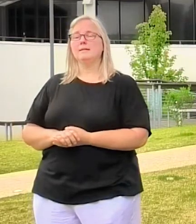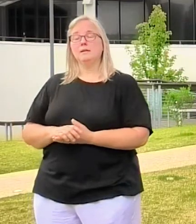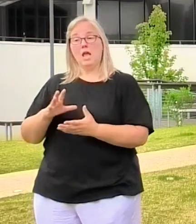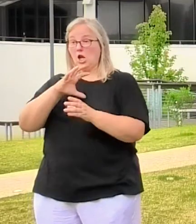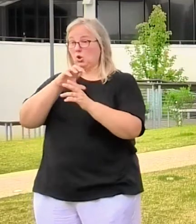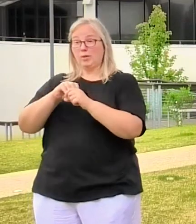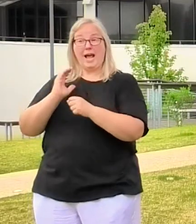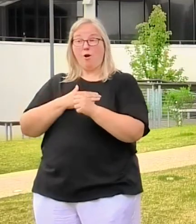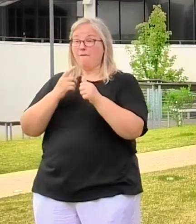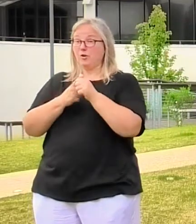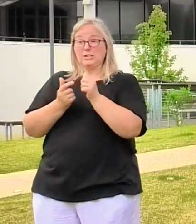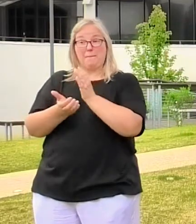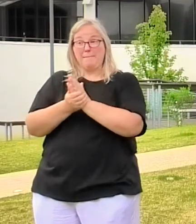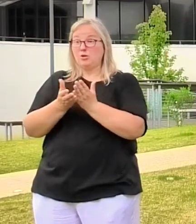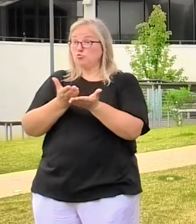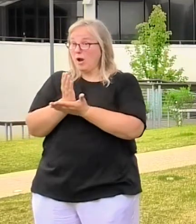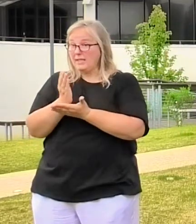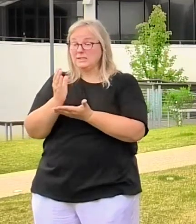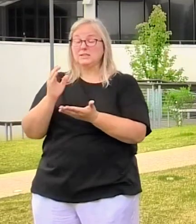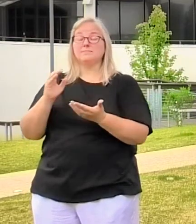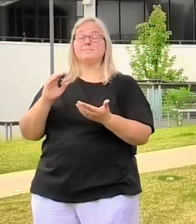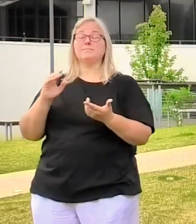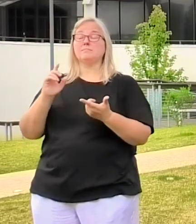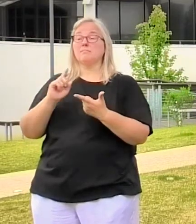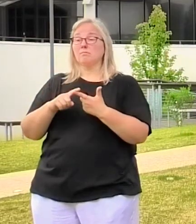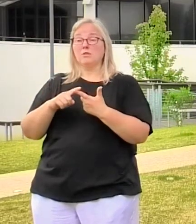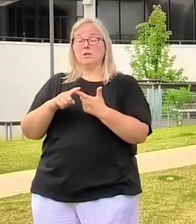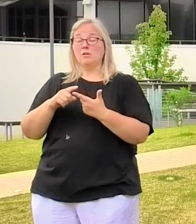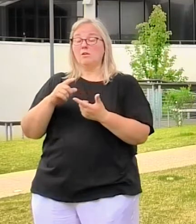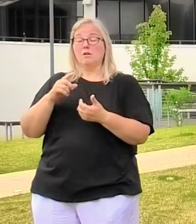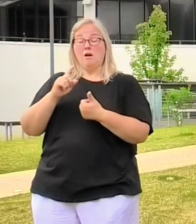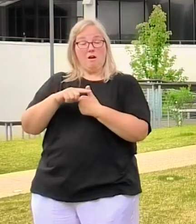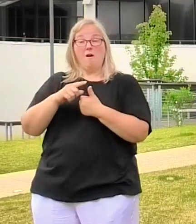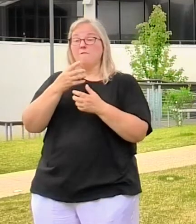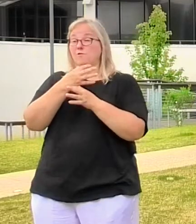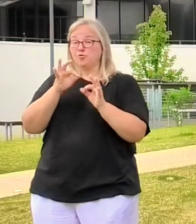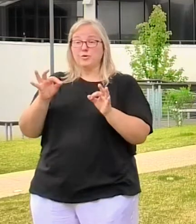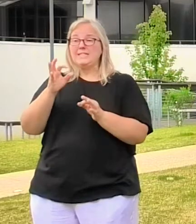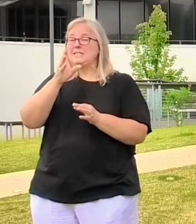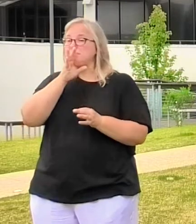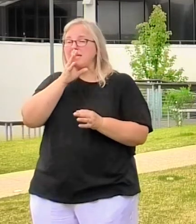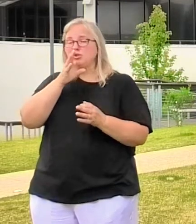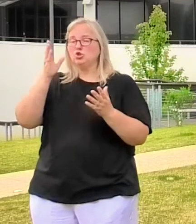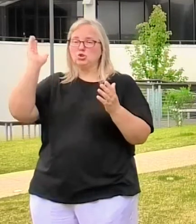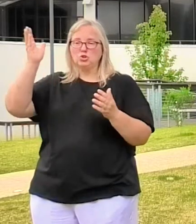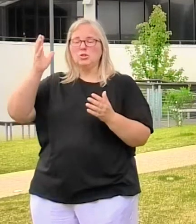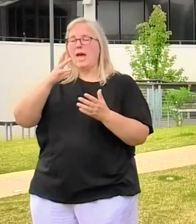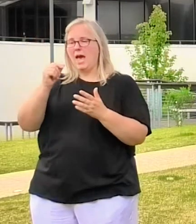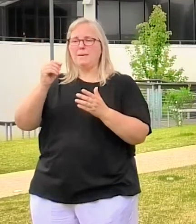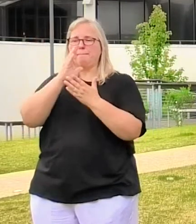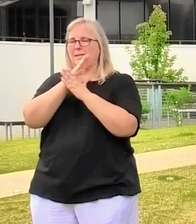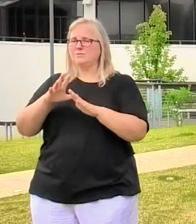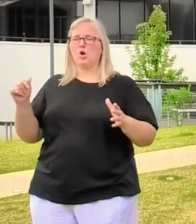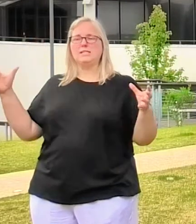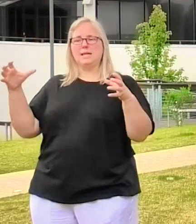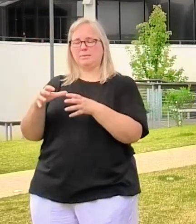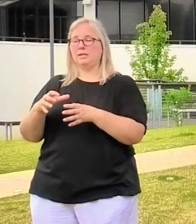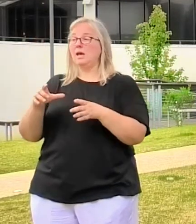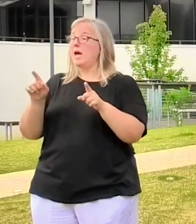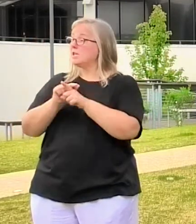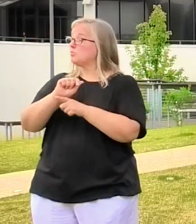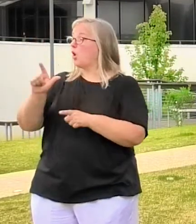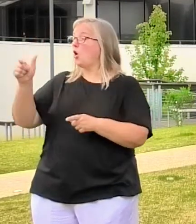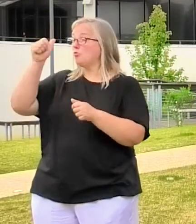including our First Amendment rights and free speech and peaceable assembly. As we all remember, the